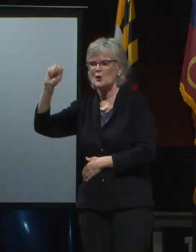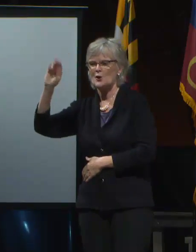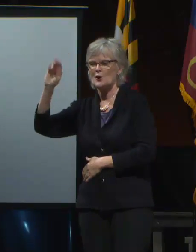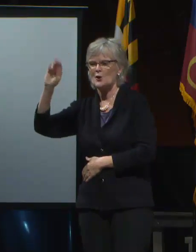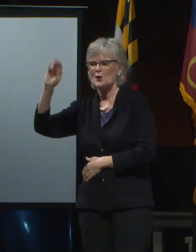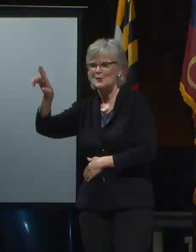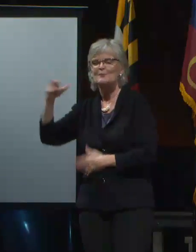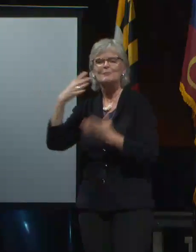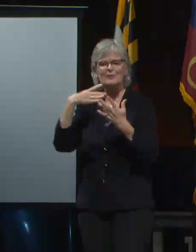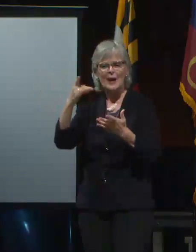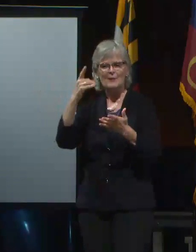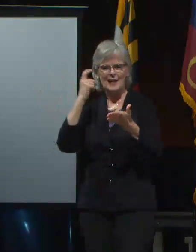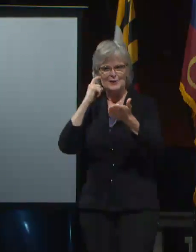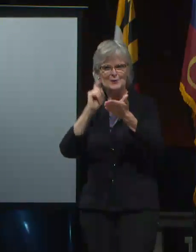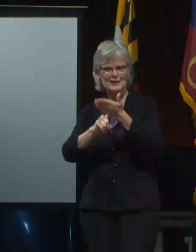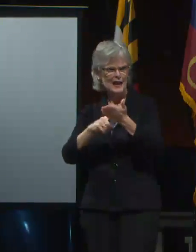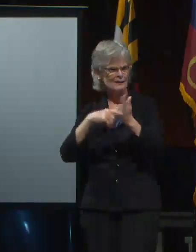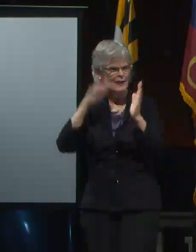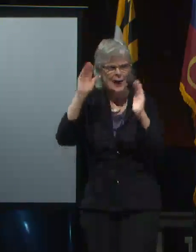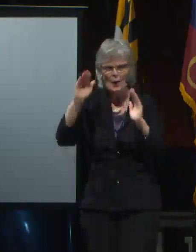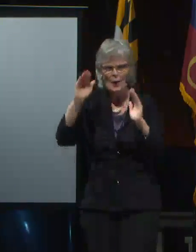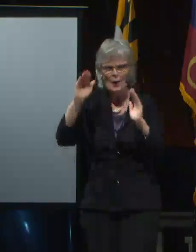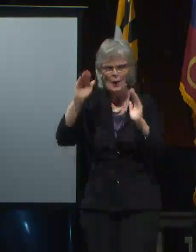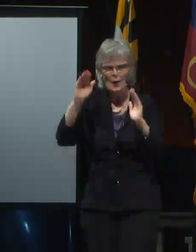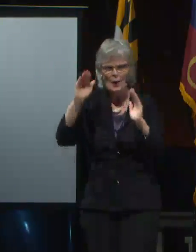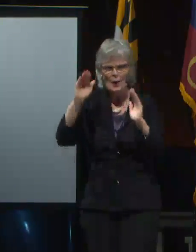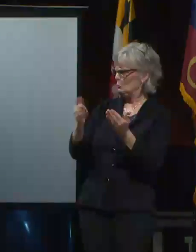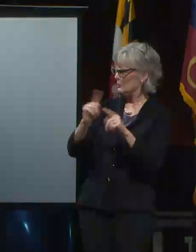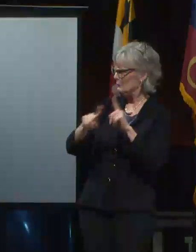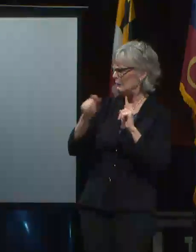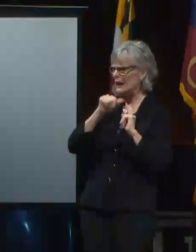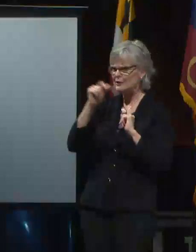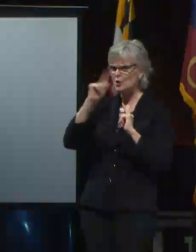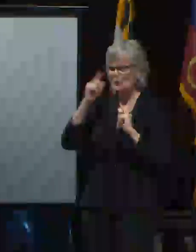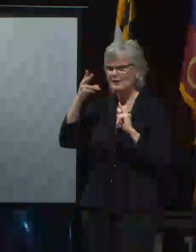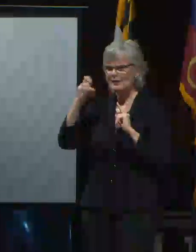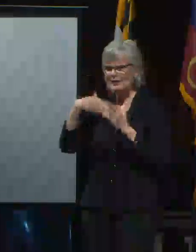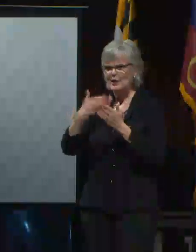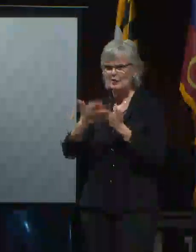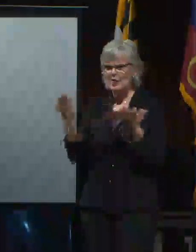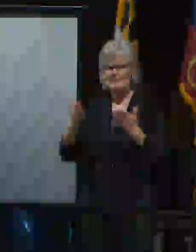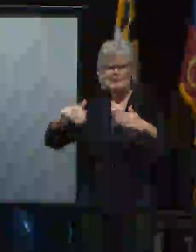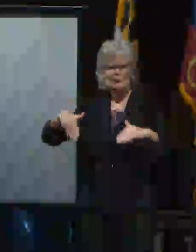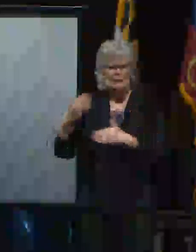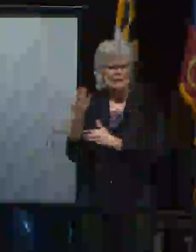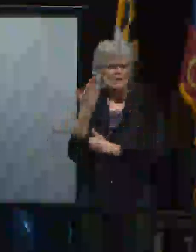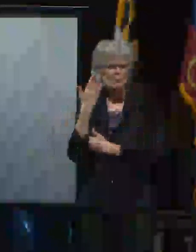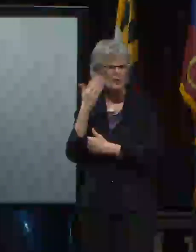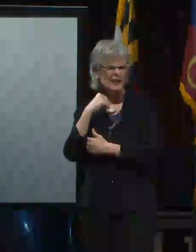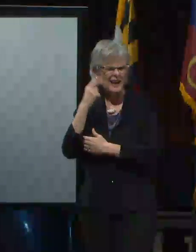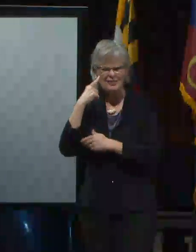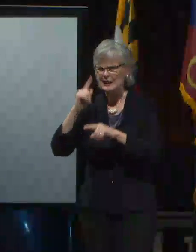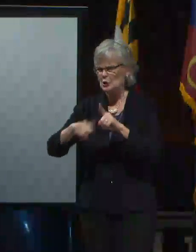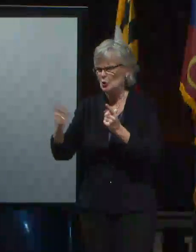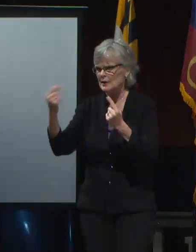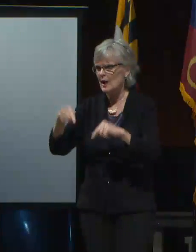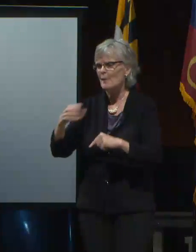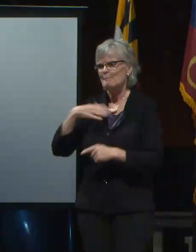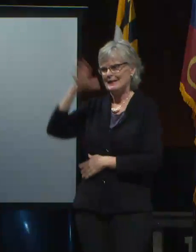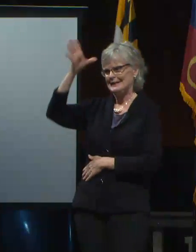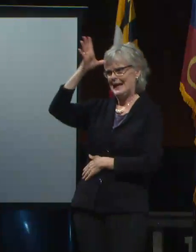to acknowledge, I was hoping to introduce, but I don't believe he's here this morning. I think he wasn't able to make it.